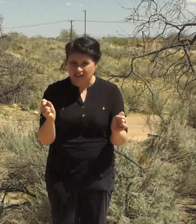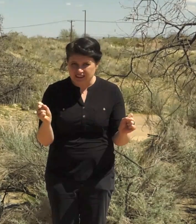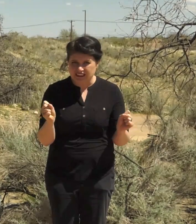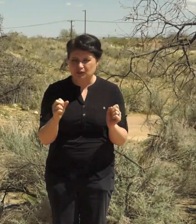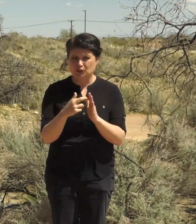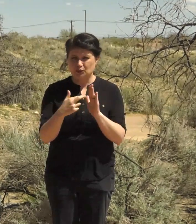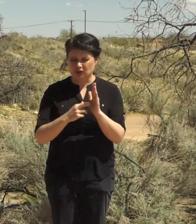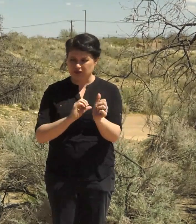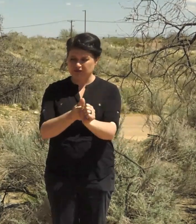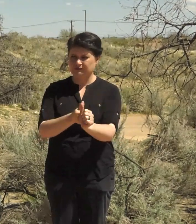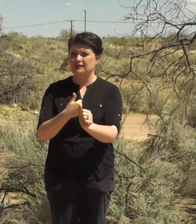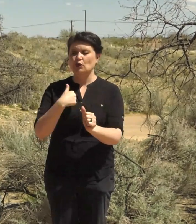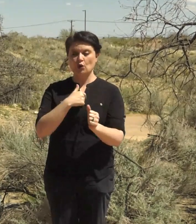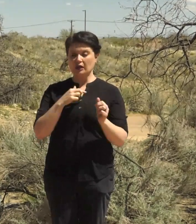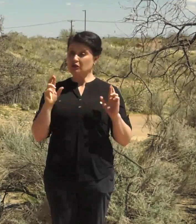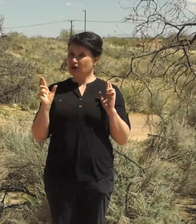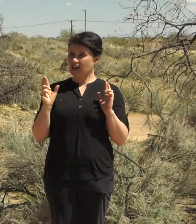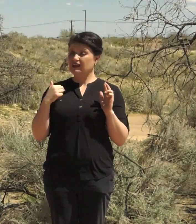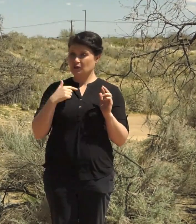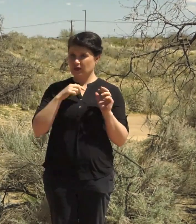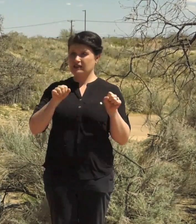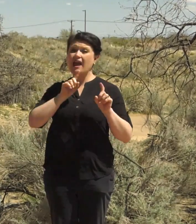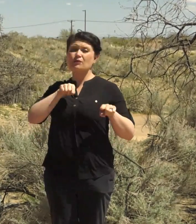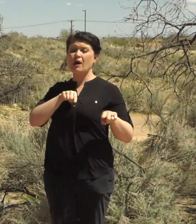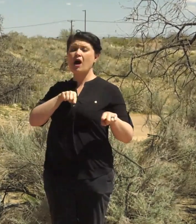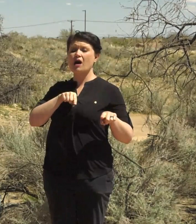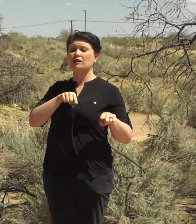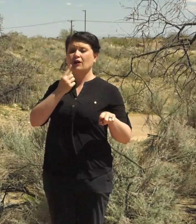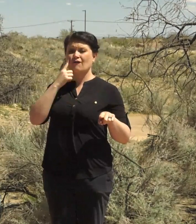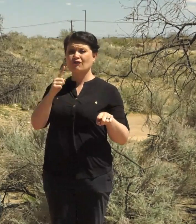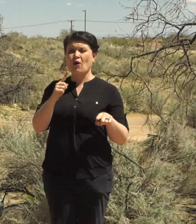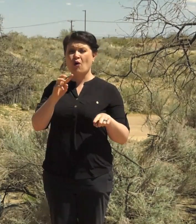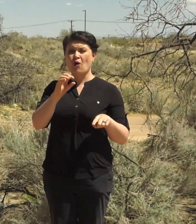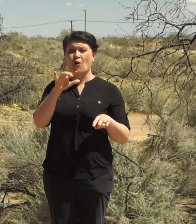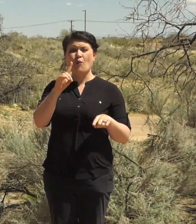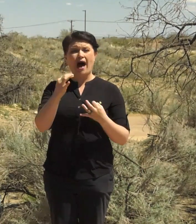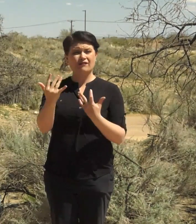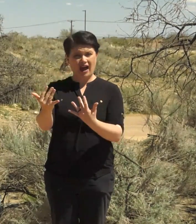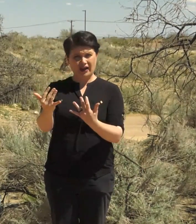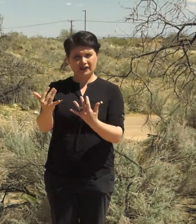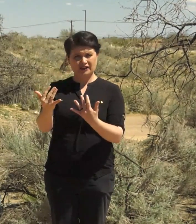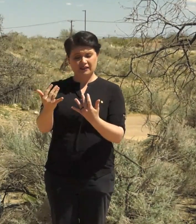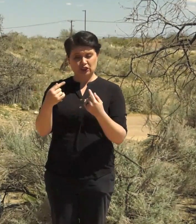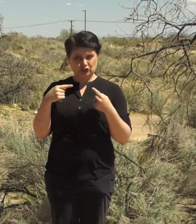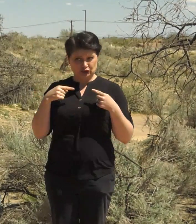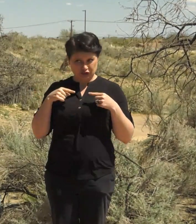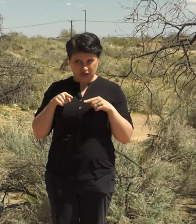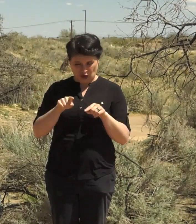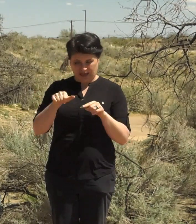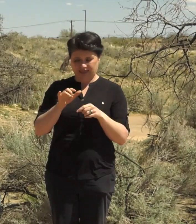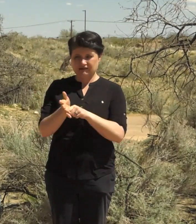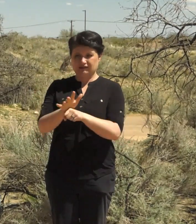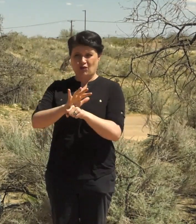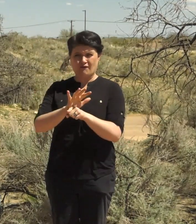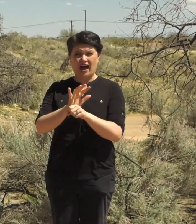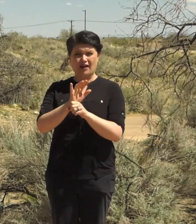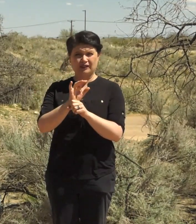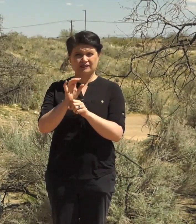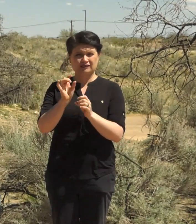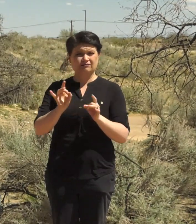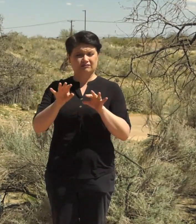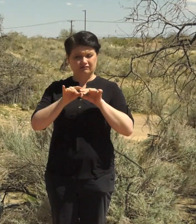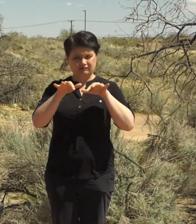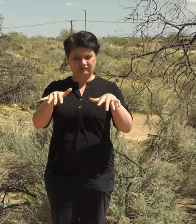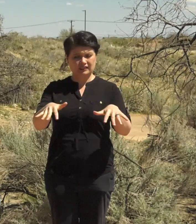are prepared and ready to respond to wildfire during the COVID-19